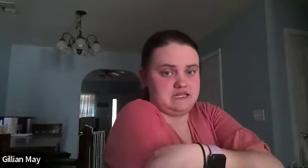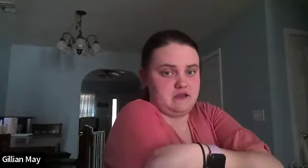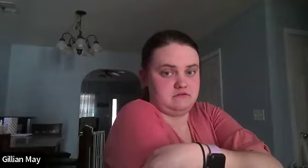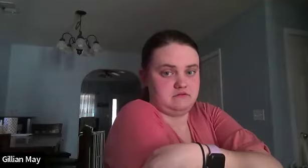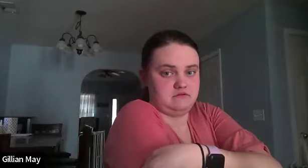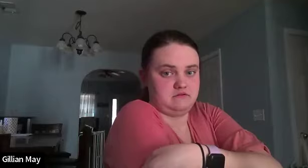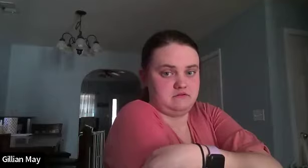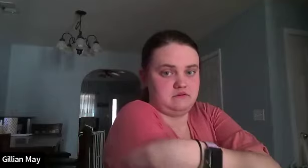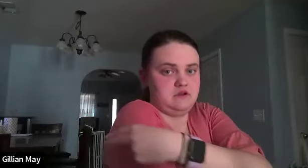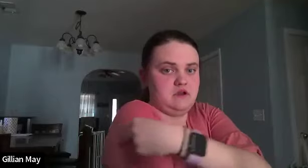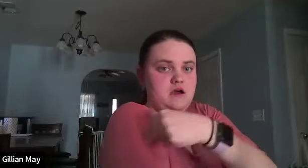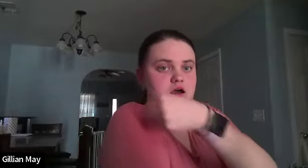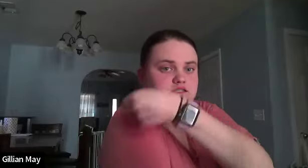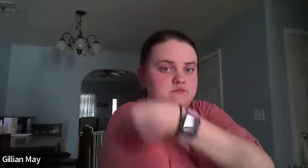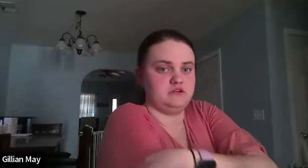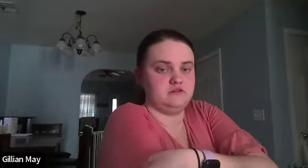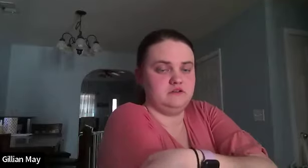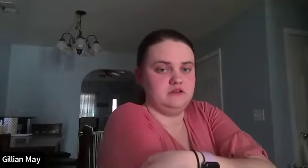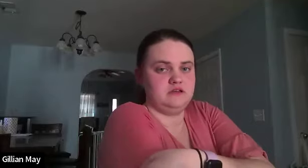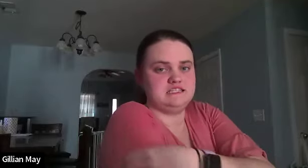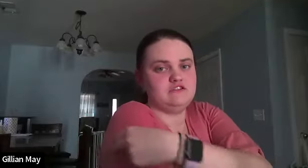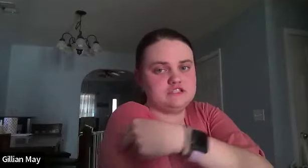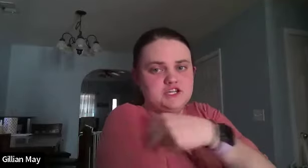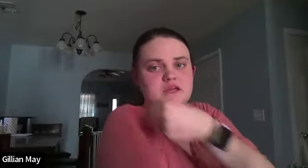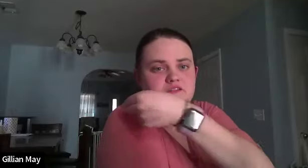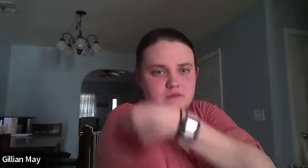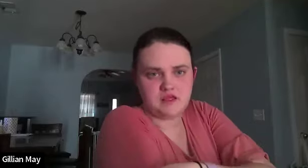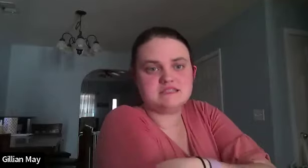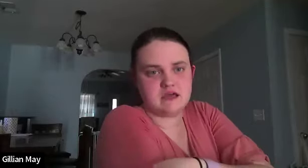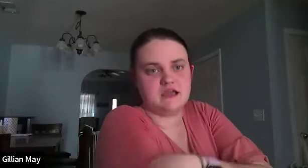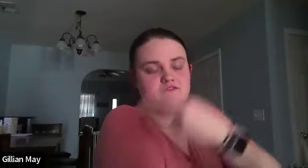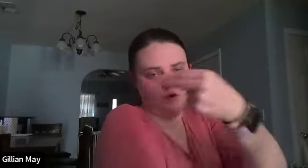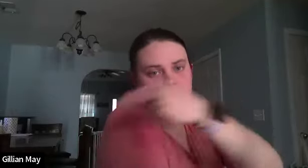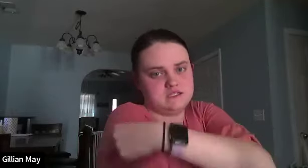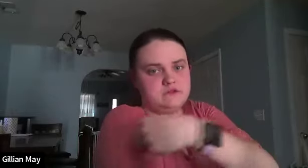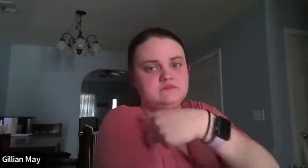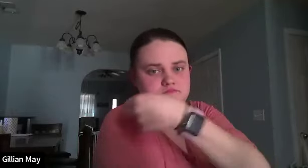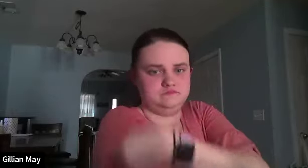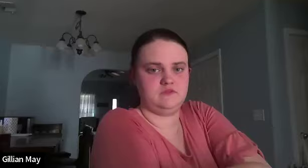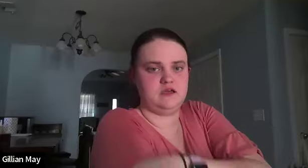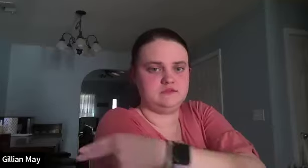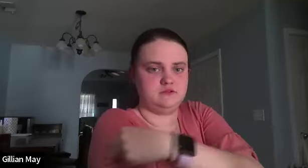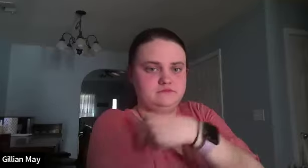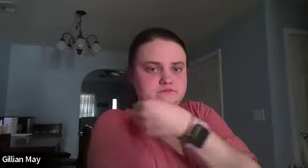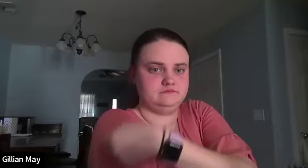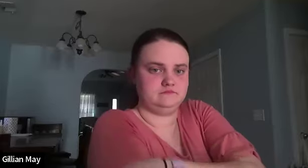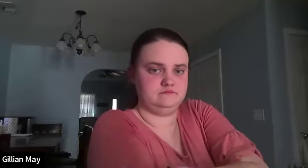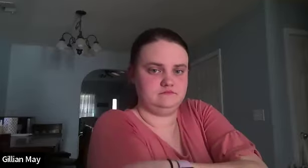down. Hospital. Because it looks like you're making the plus sign for a hospital. Hospital.